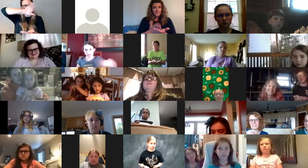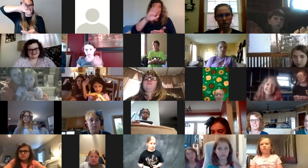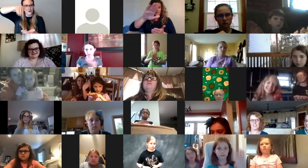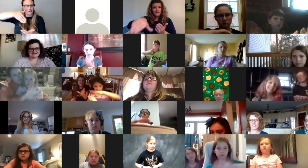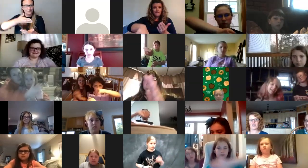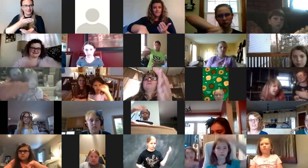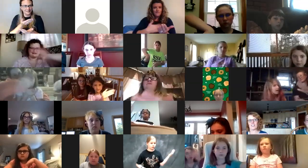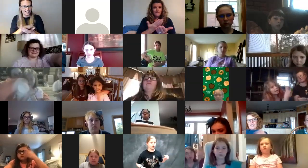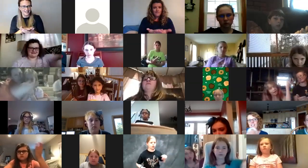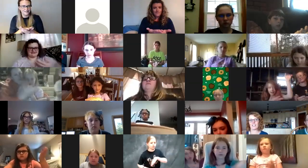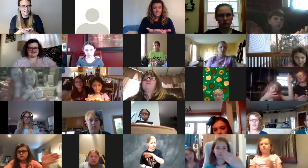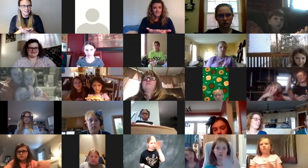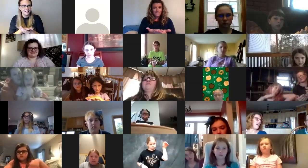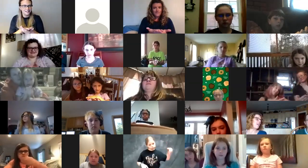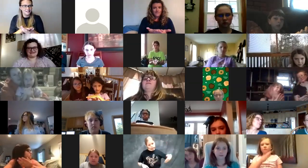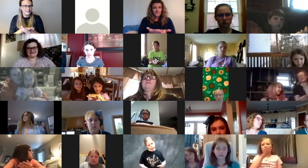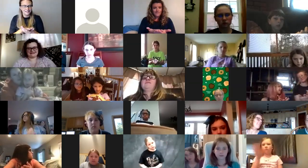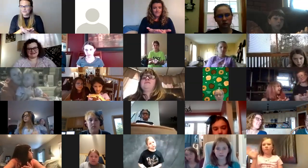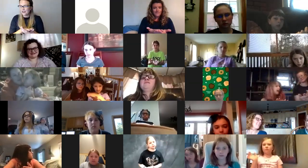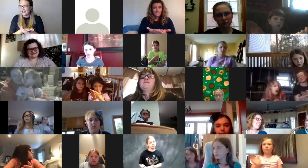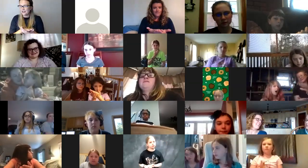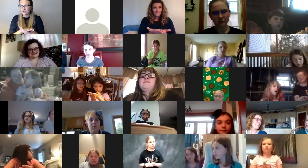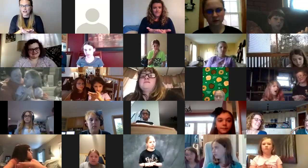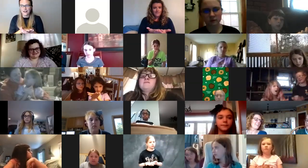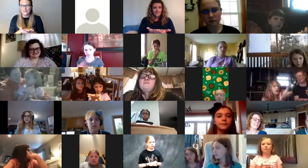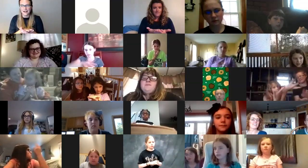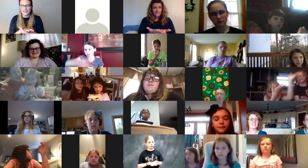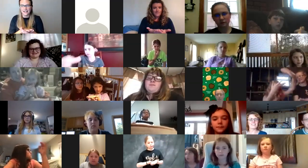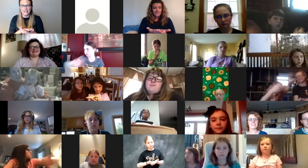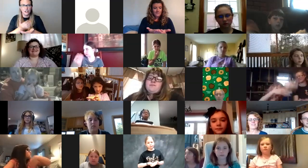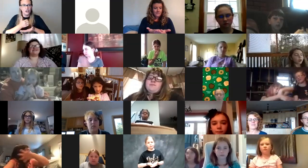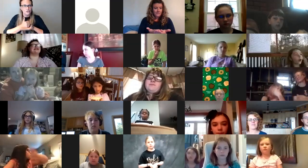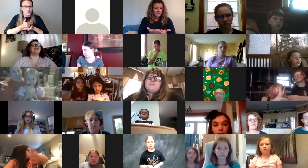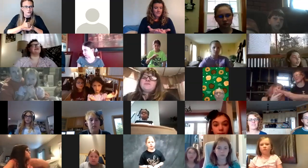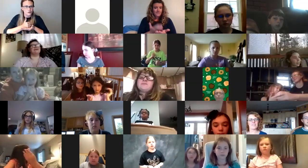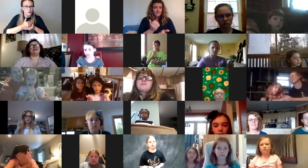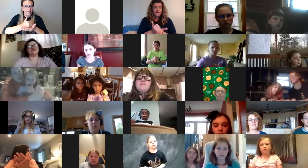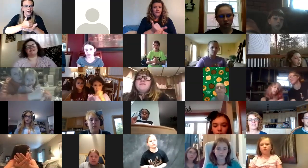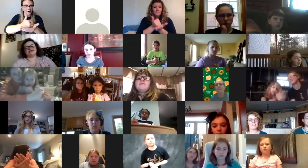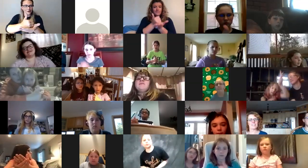At all times. Okay, let's try that line again. To help